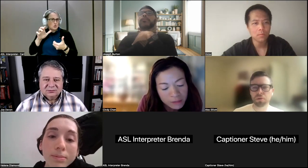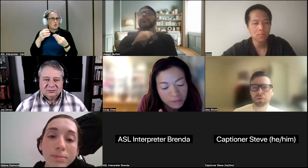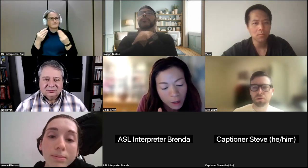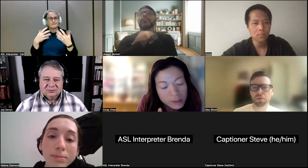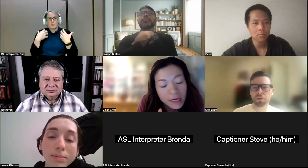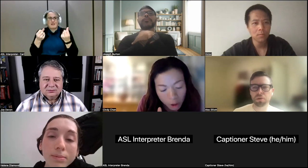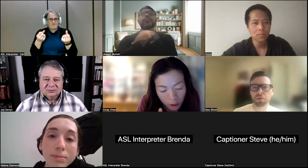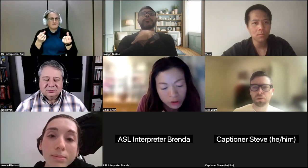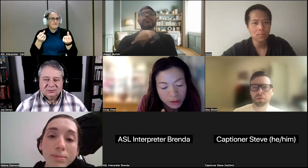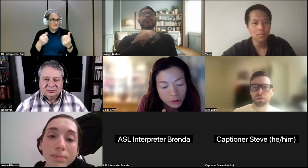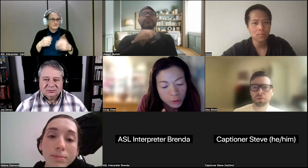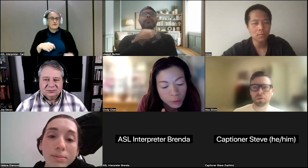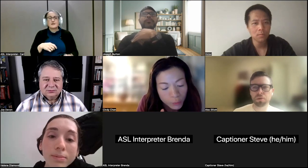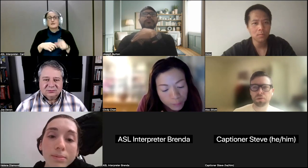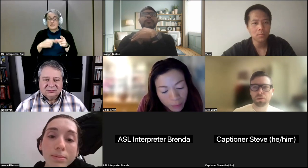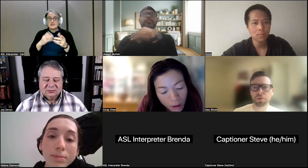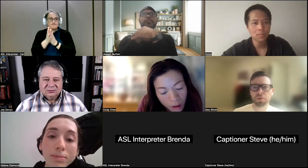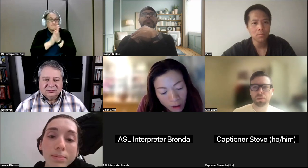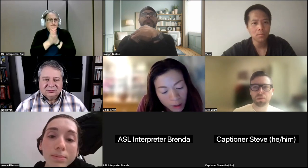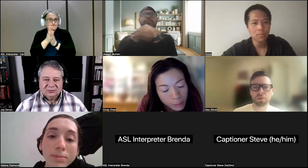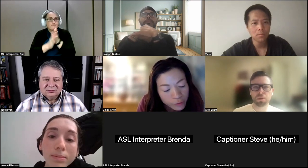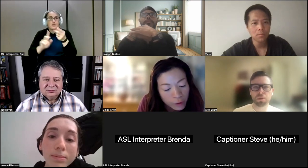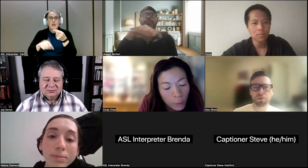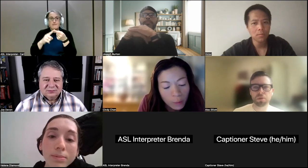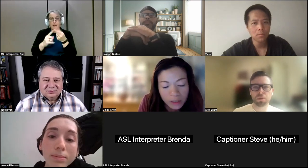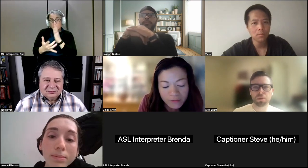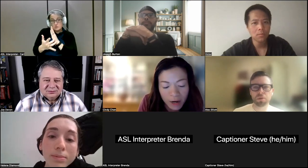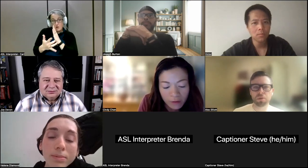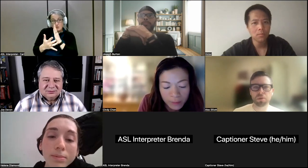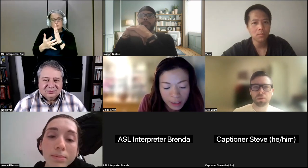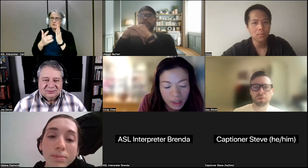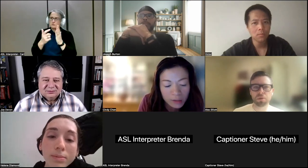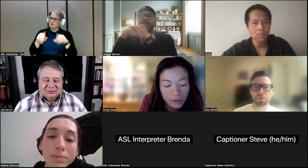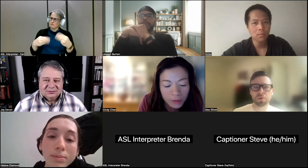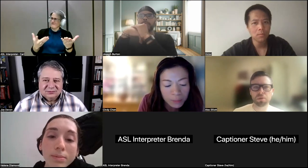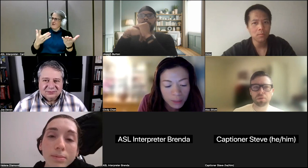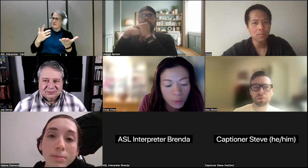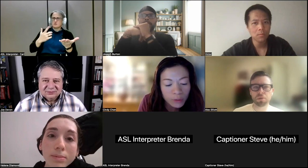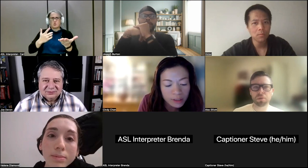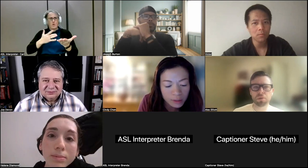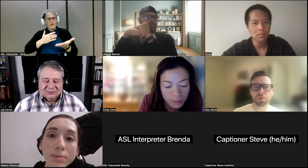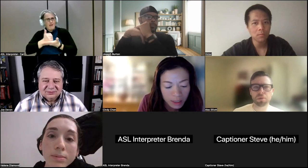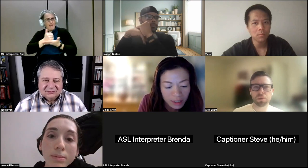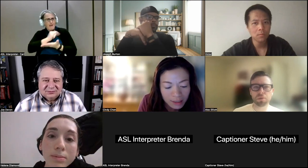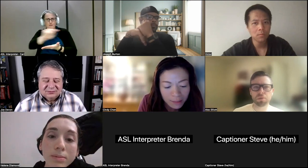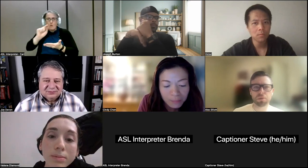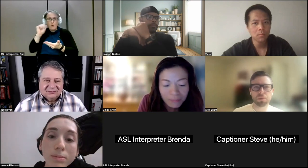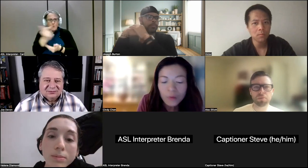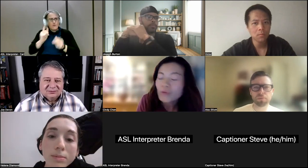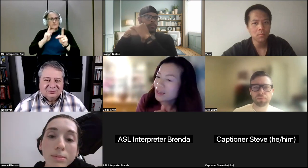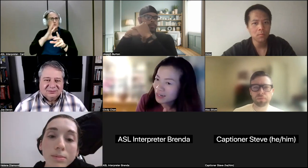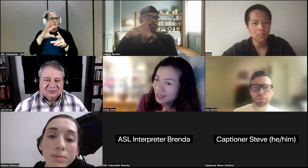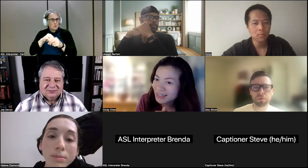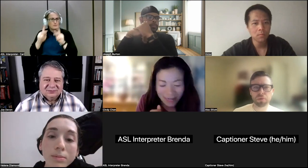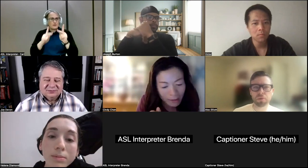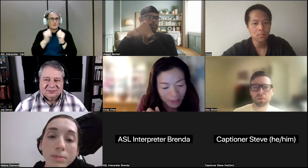assistive technologists to improve the well-being of everybody, including people with disabilities. We